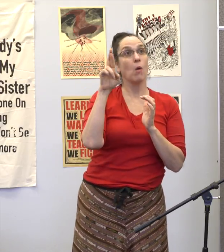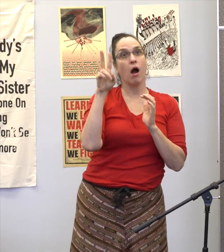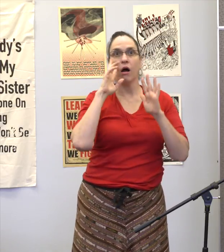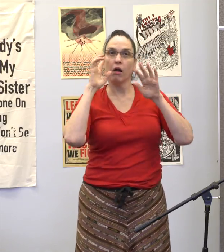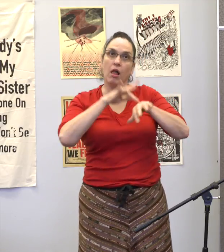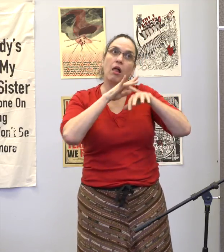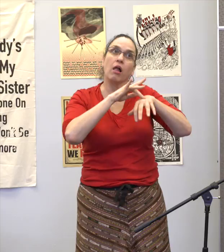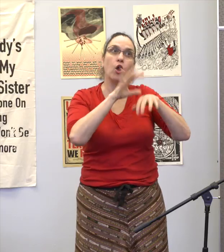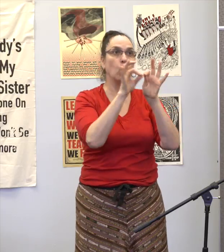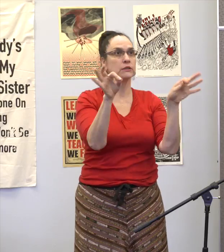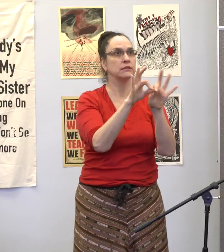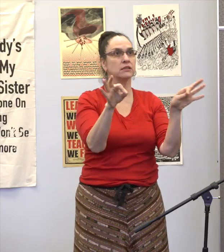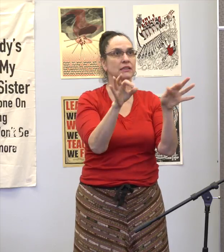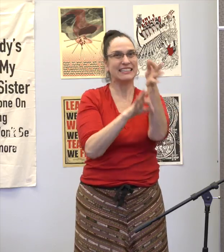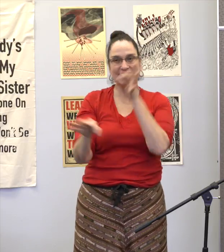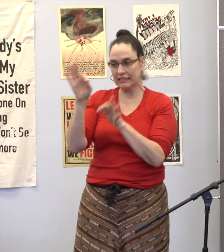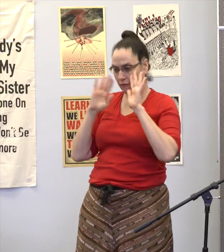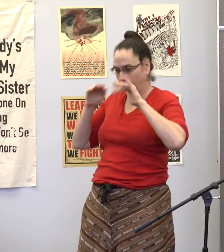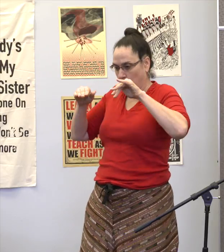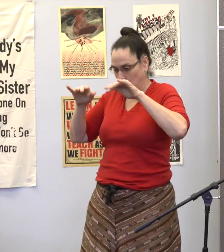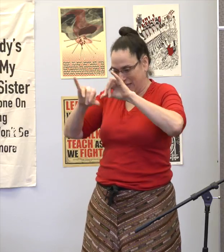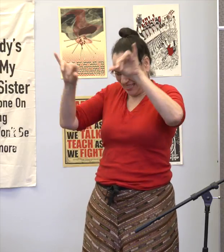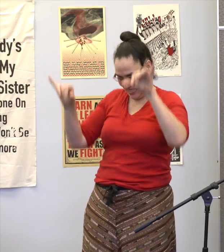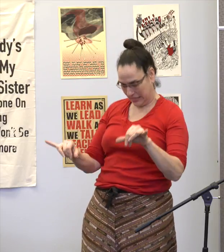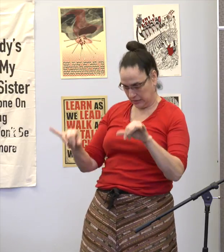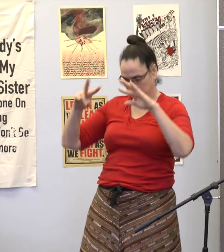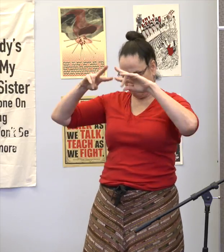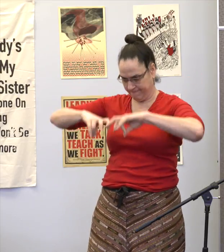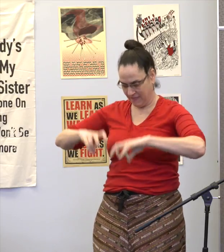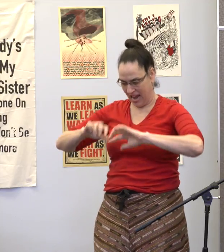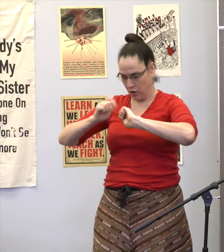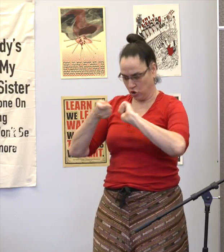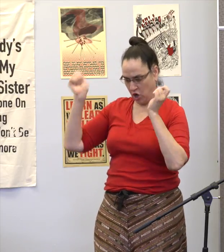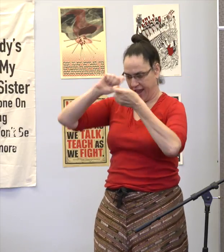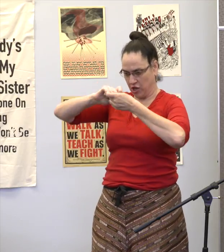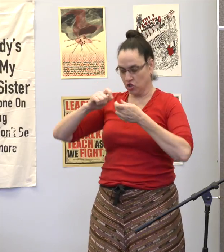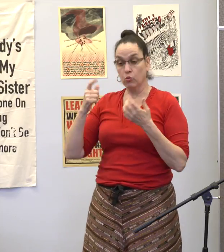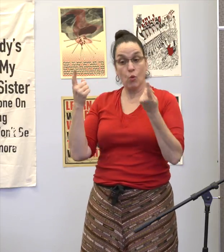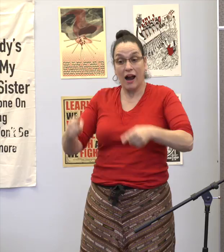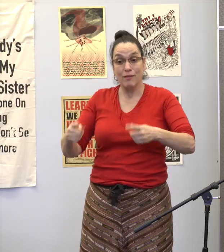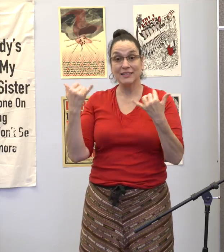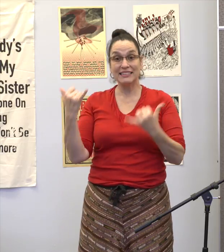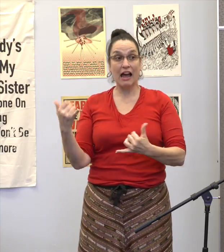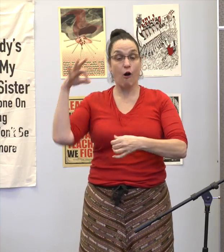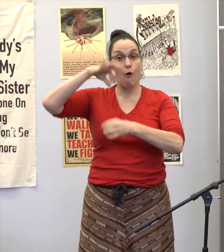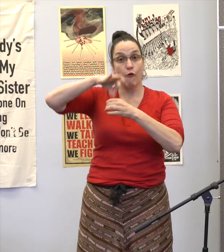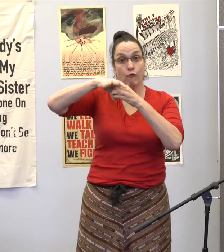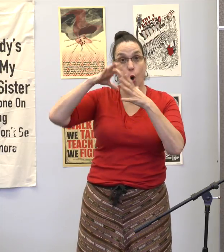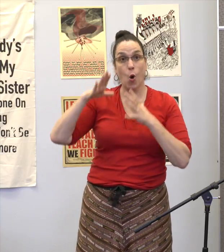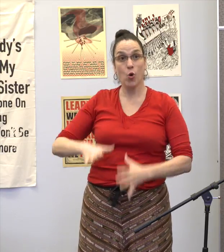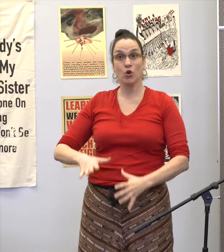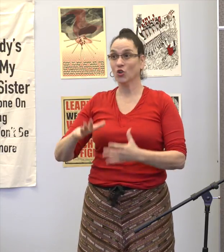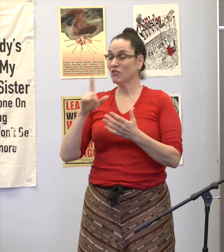discussion about systemic racism. Systemic racism is voter suppression, massive voter suppression that is happening in ways